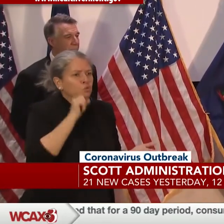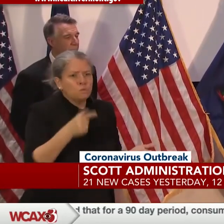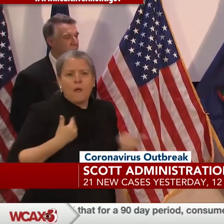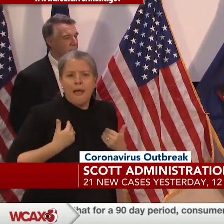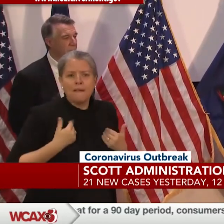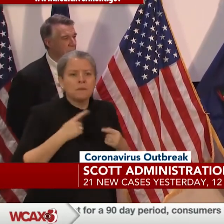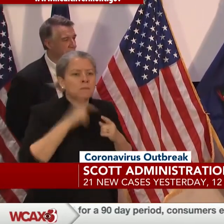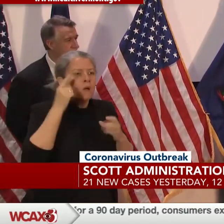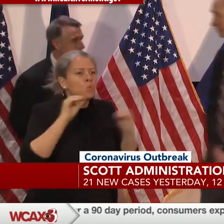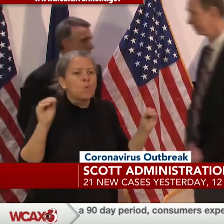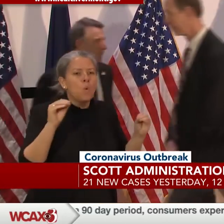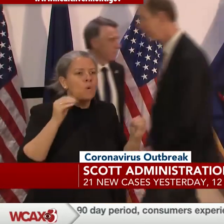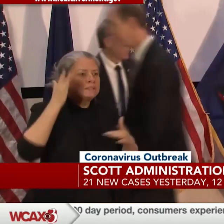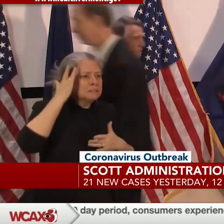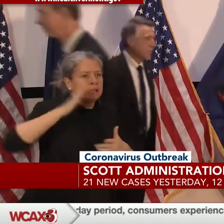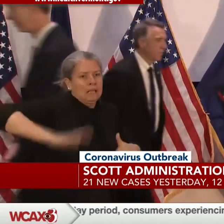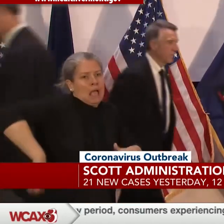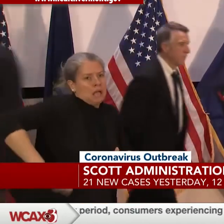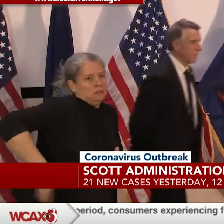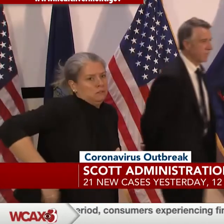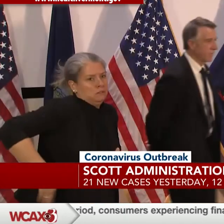yet.